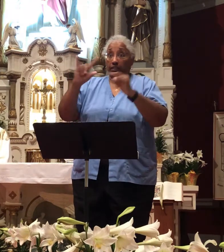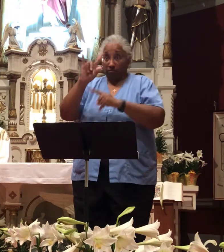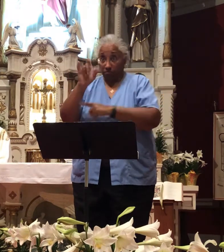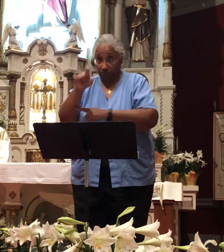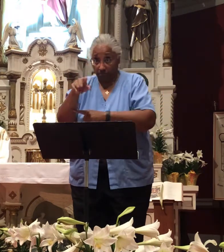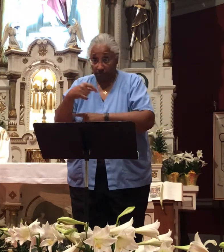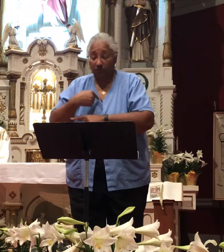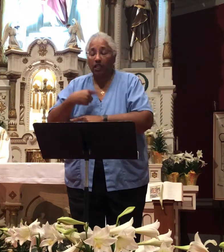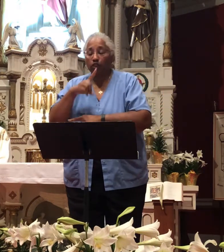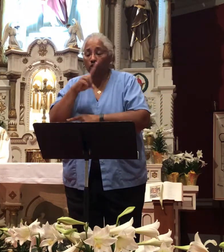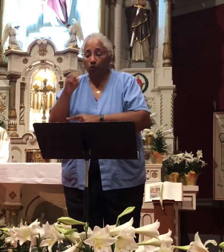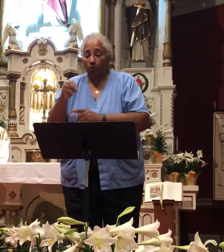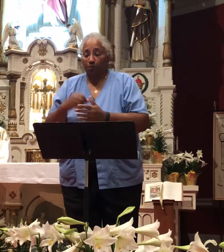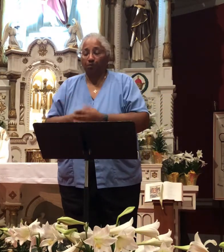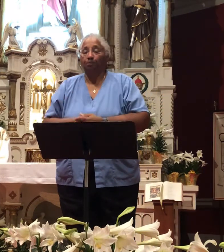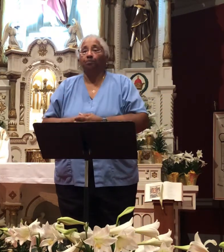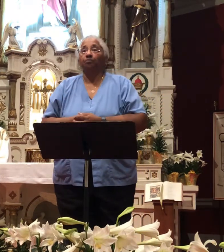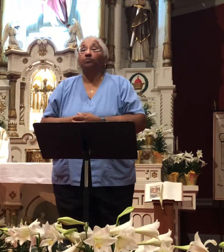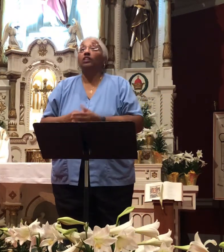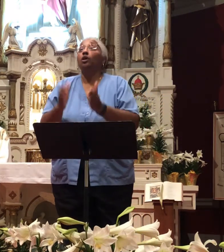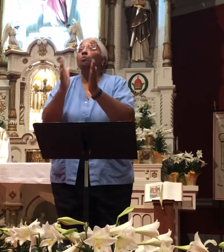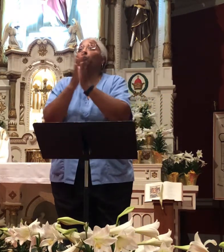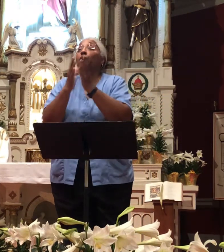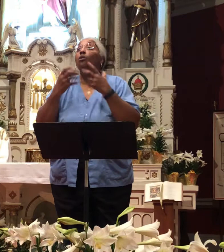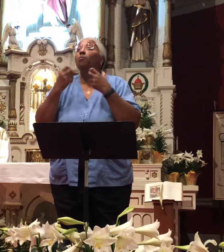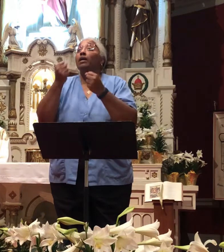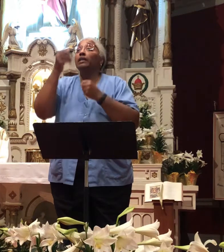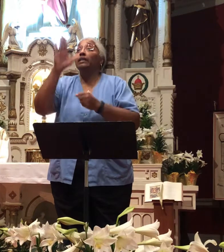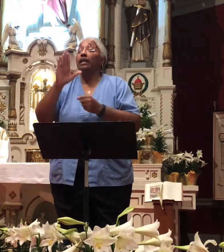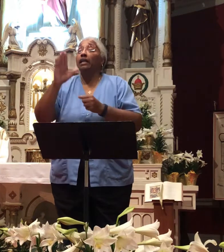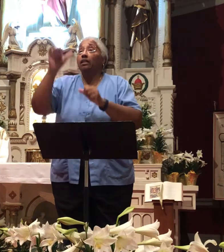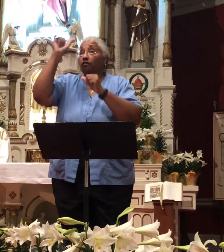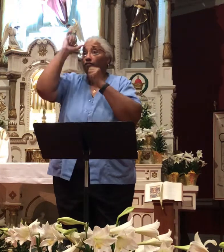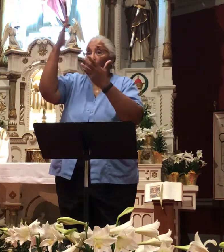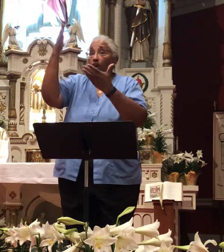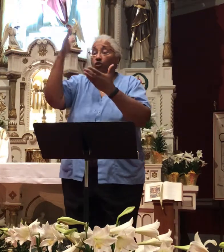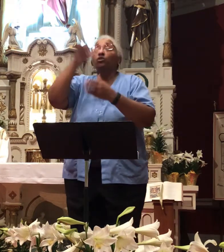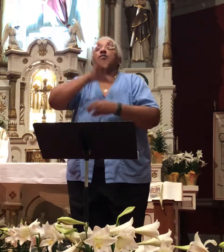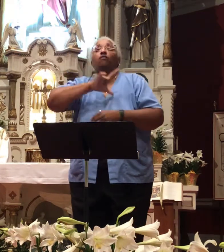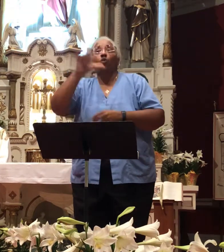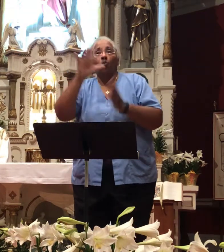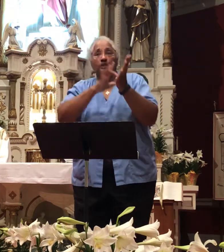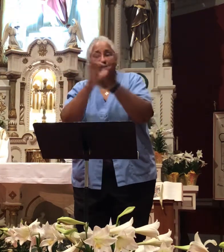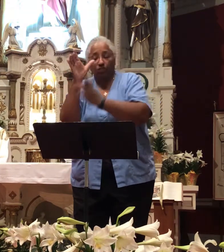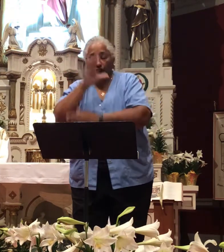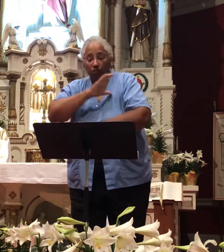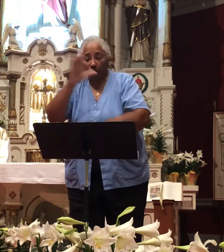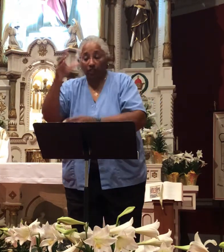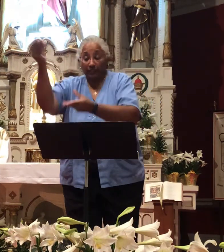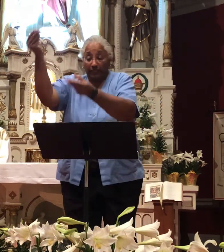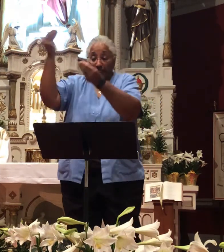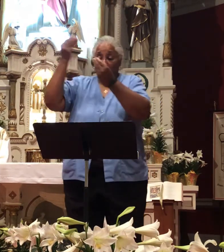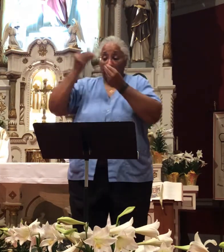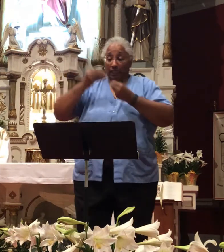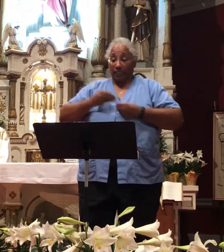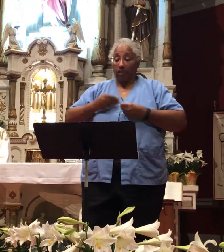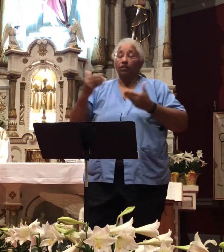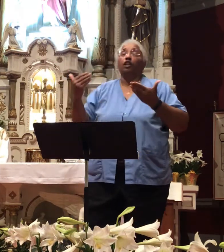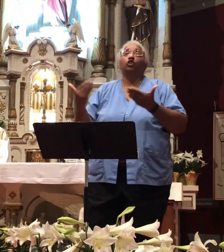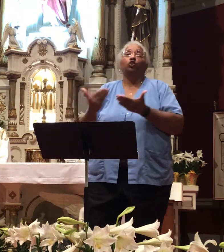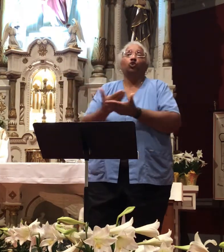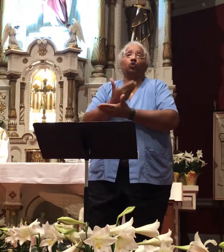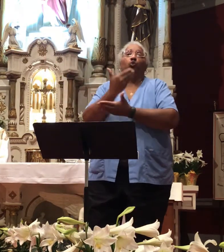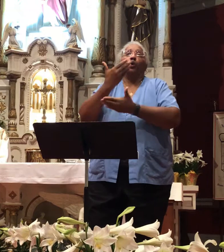may Almighty God, the Father of our Lord Jesus Christ, who has given us new birth by water and the